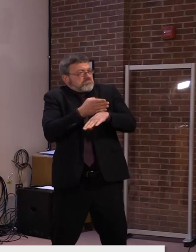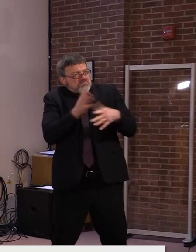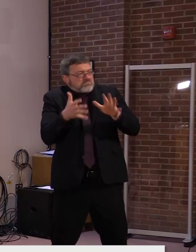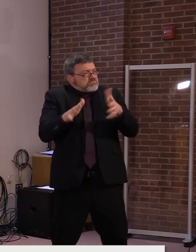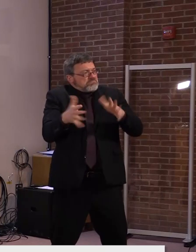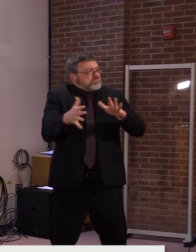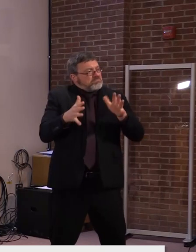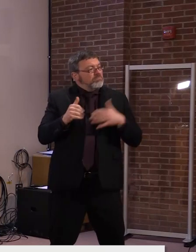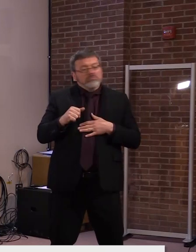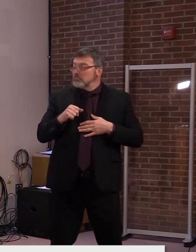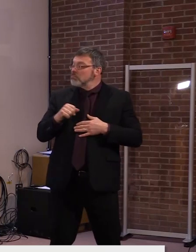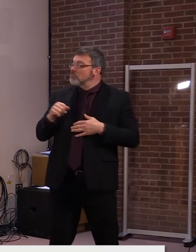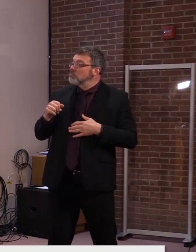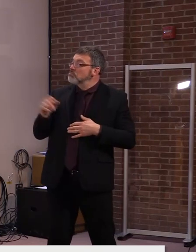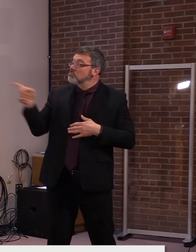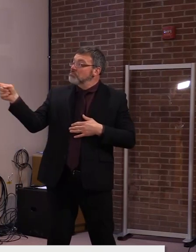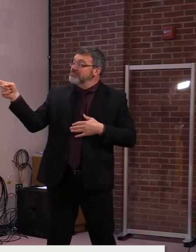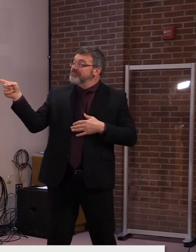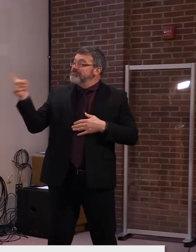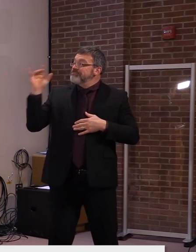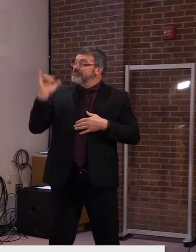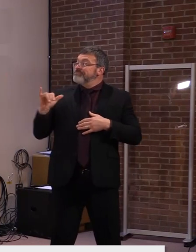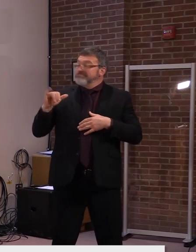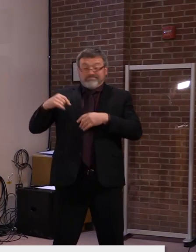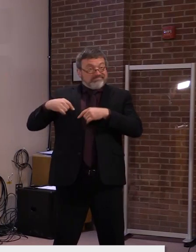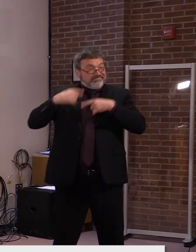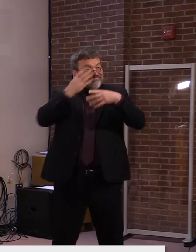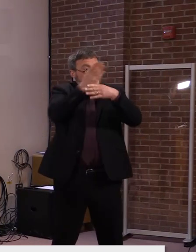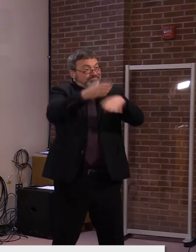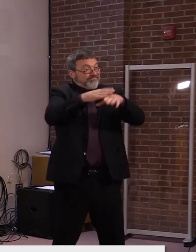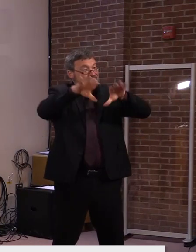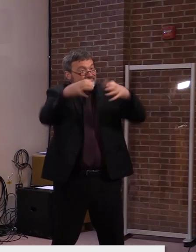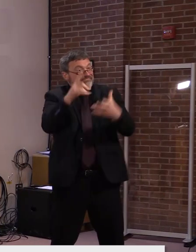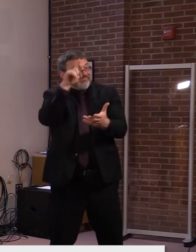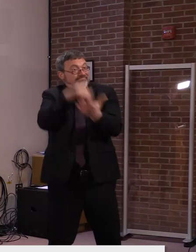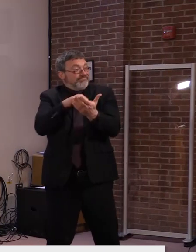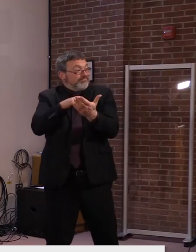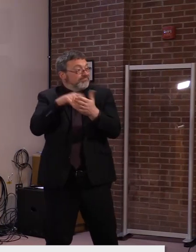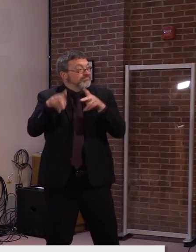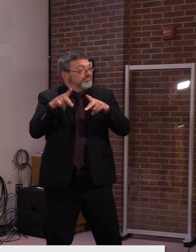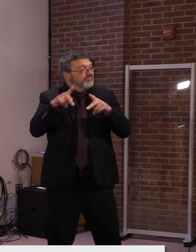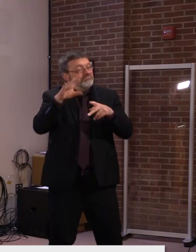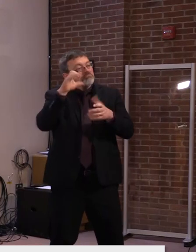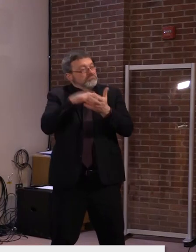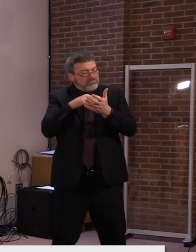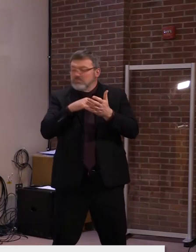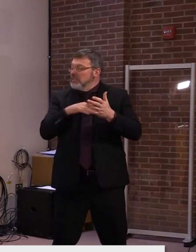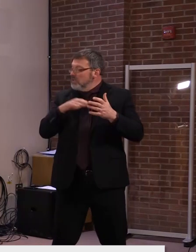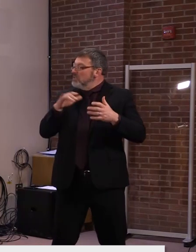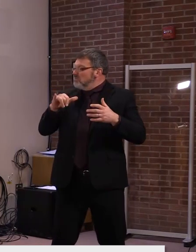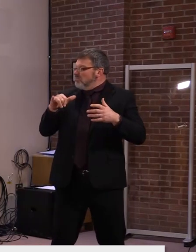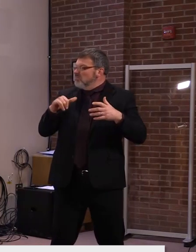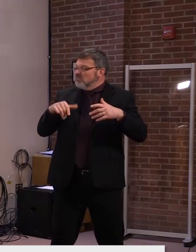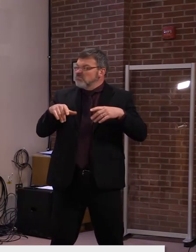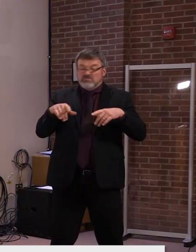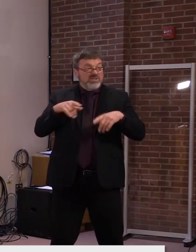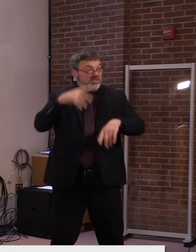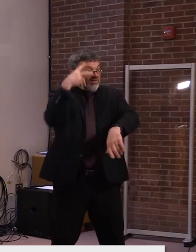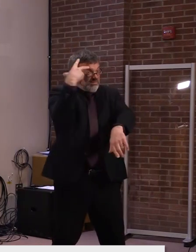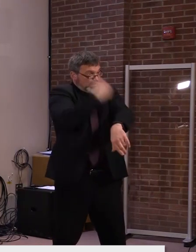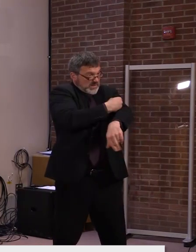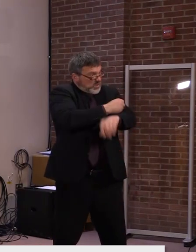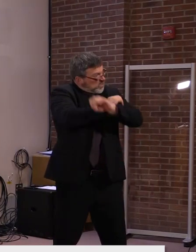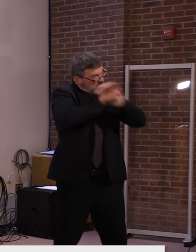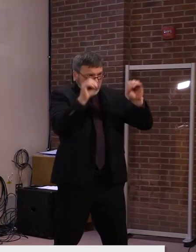those that are not fully vaccinated and those who are fully vaccinated continue to be quite wide. Right now, it's 4.4 times